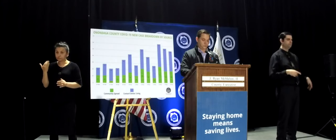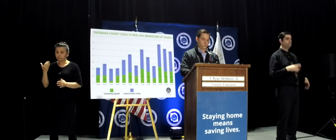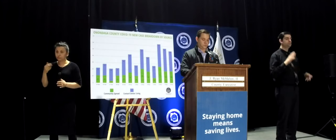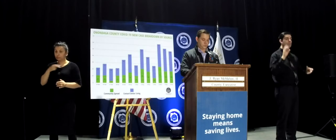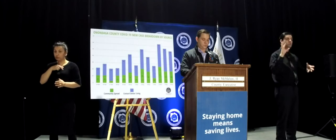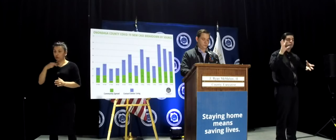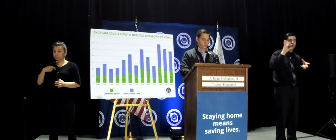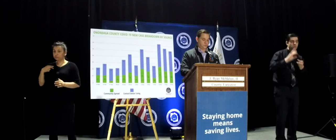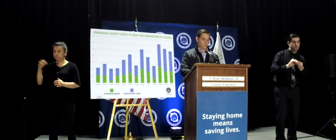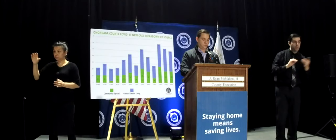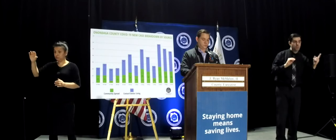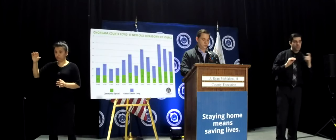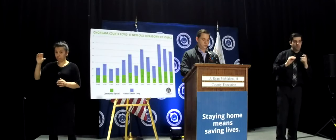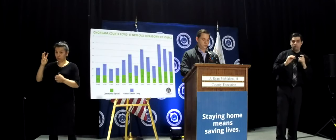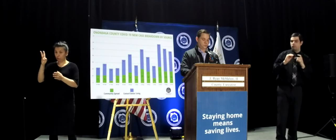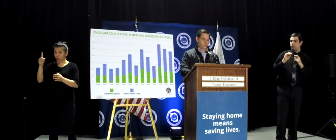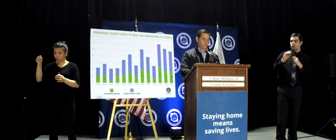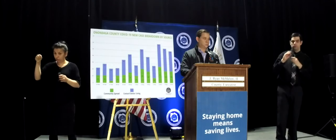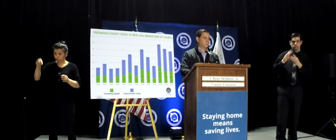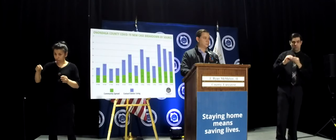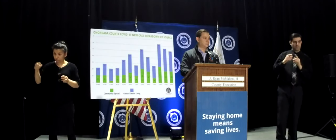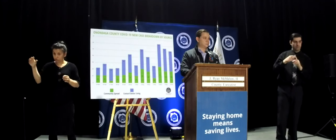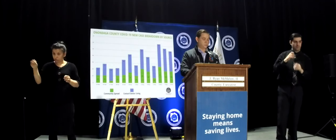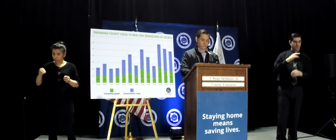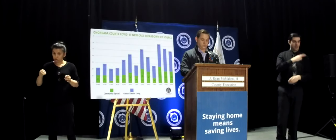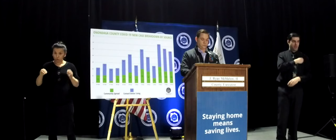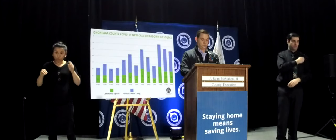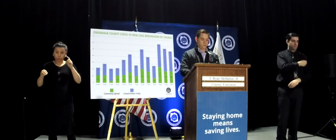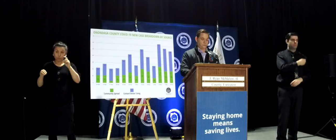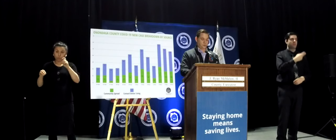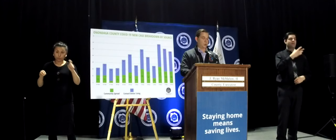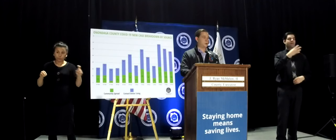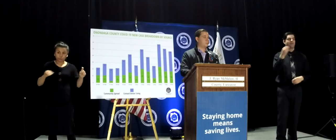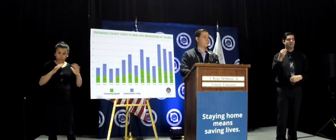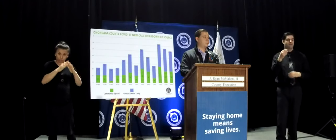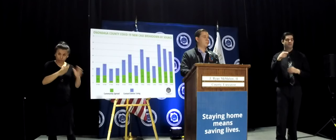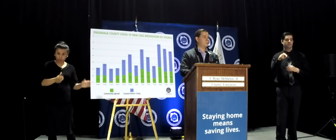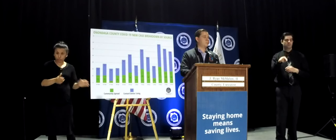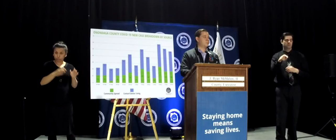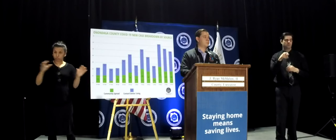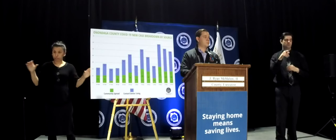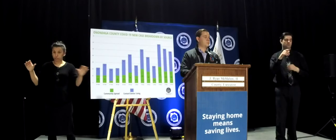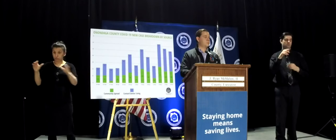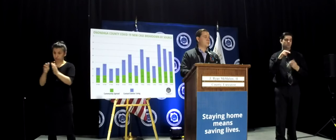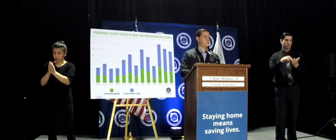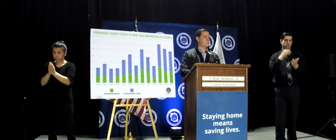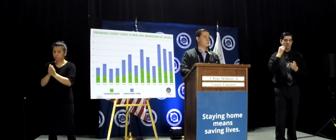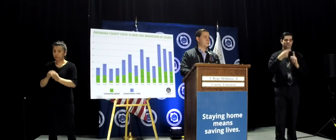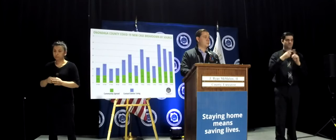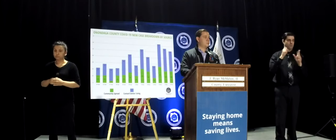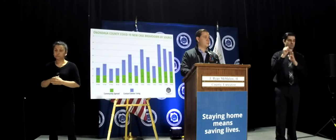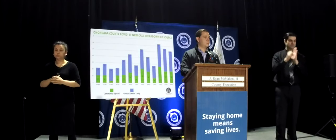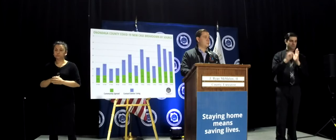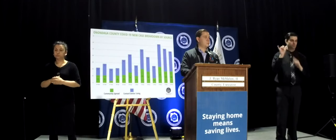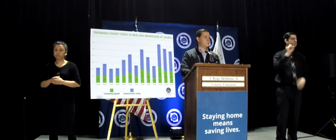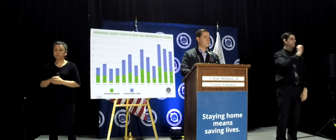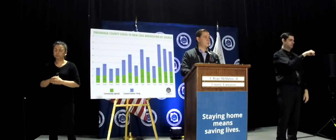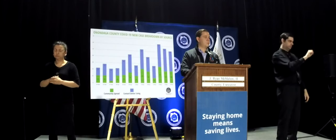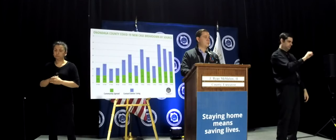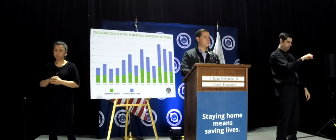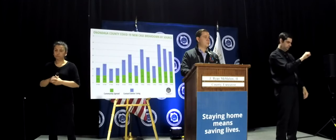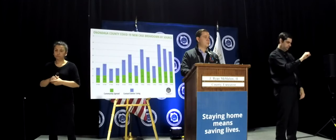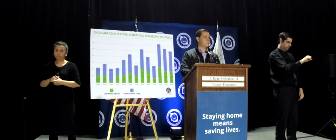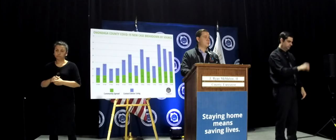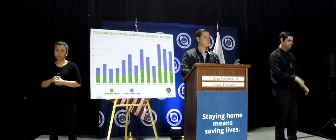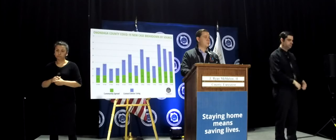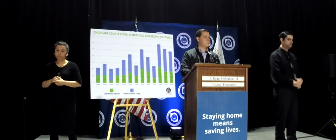hospitals and nursing home deaths that you get from the state. Correct. Because the state now, even